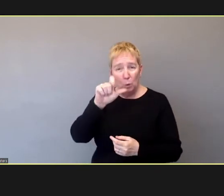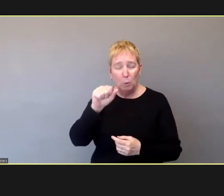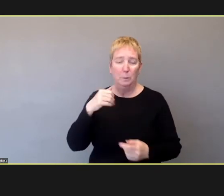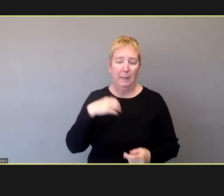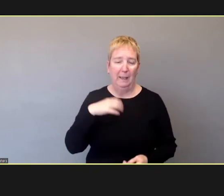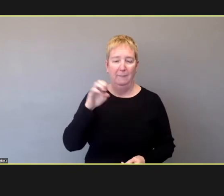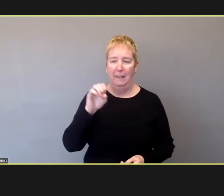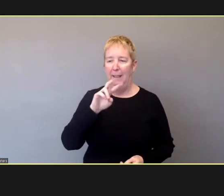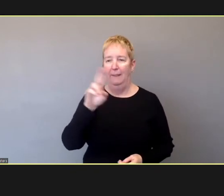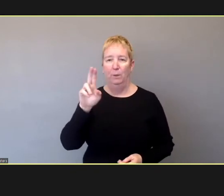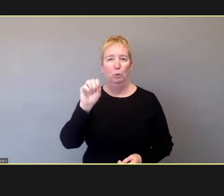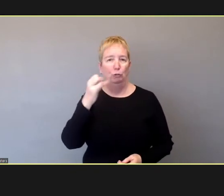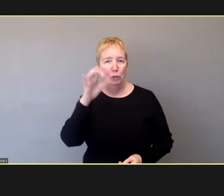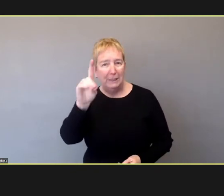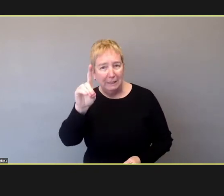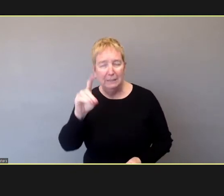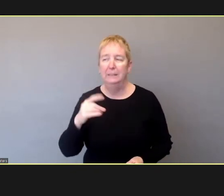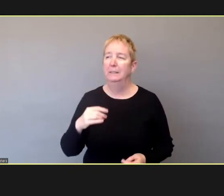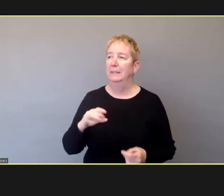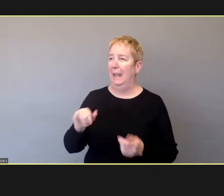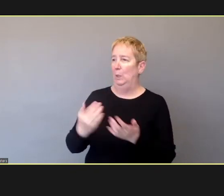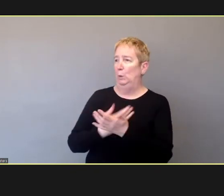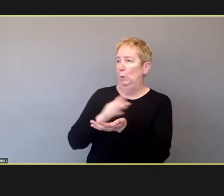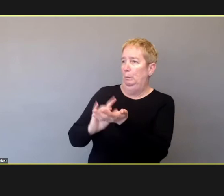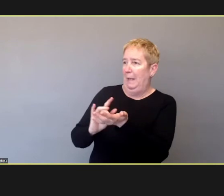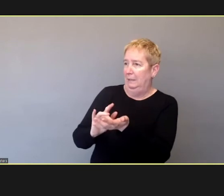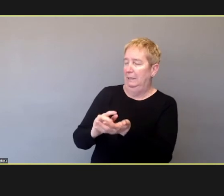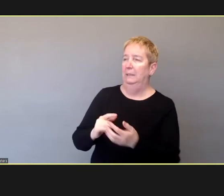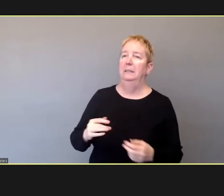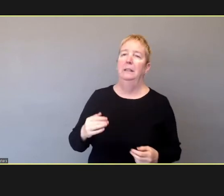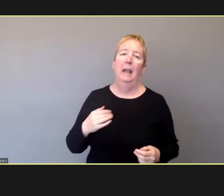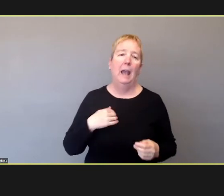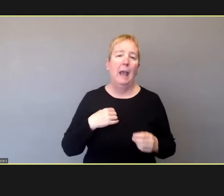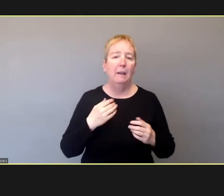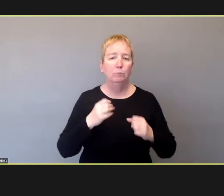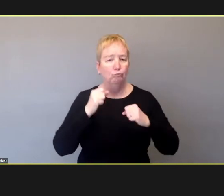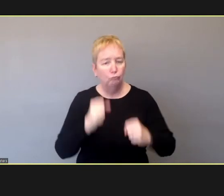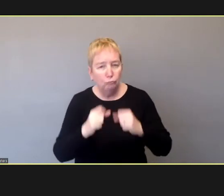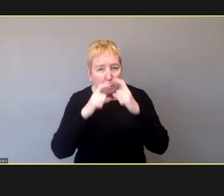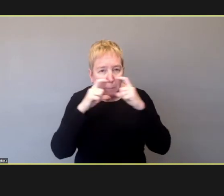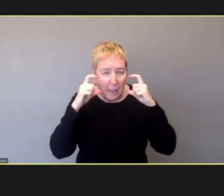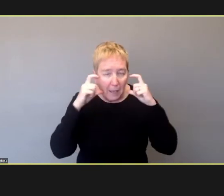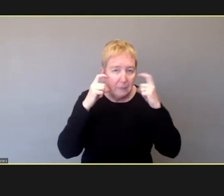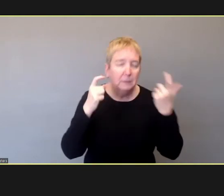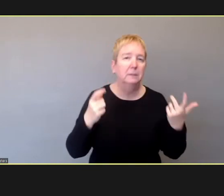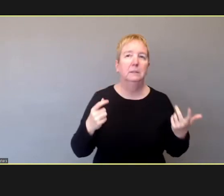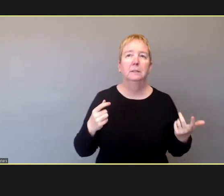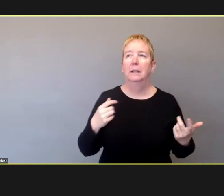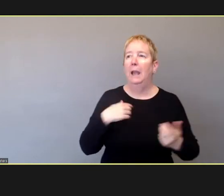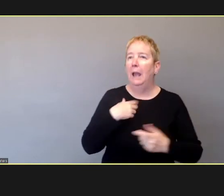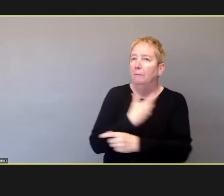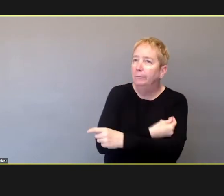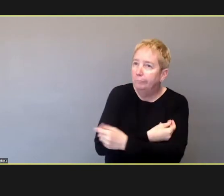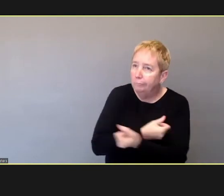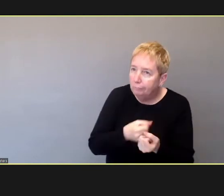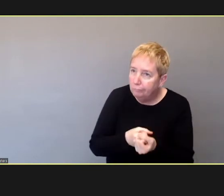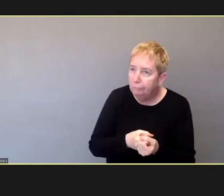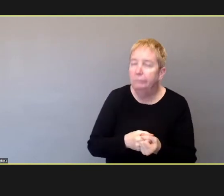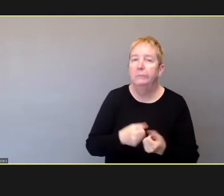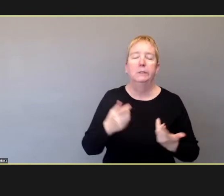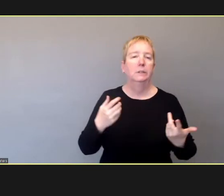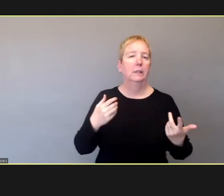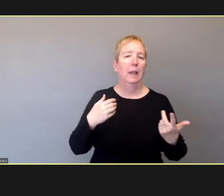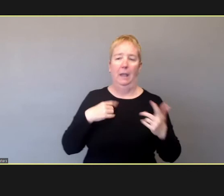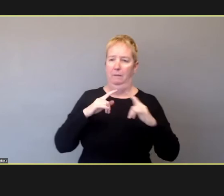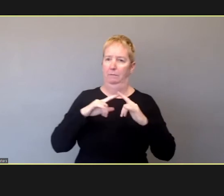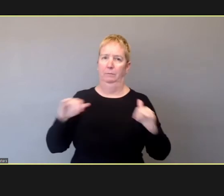additional vaccine, and we within 95 masks, frankly, to help further protect people. And then if